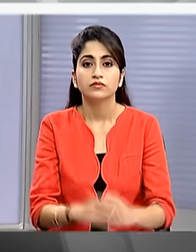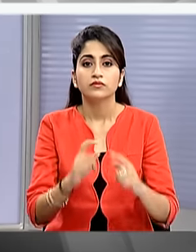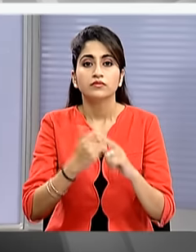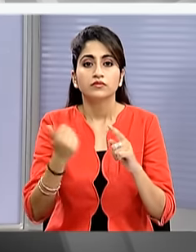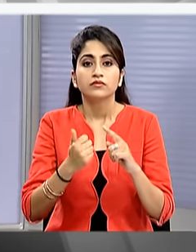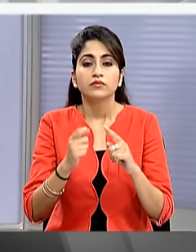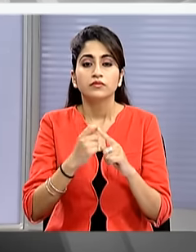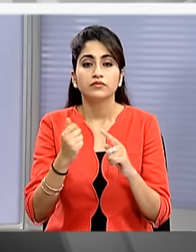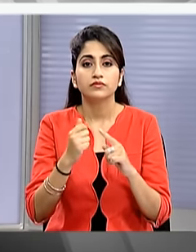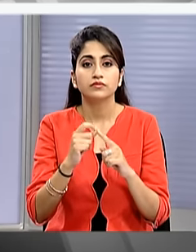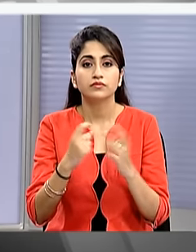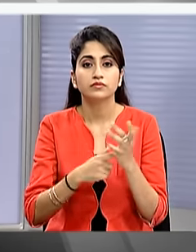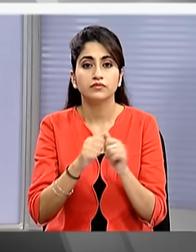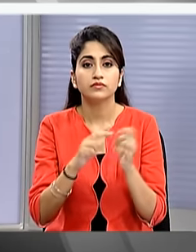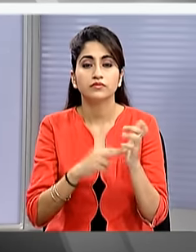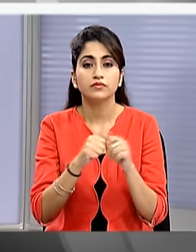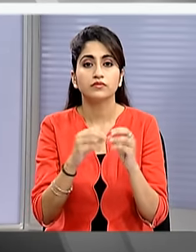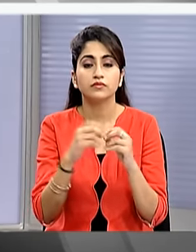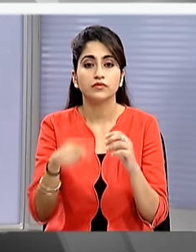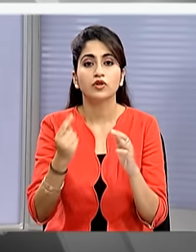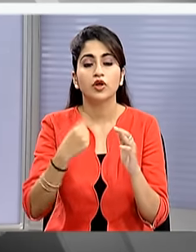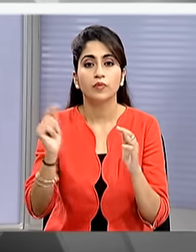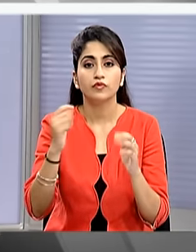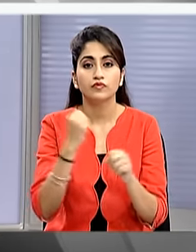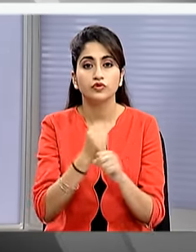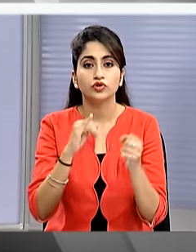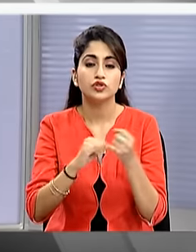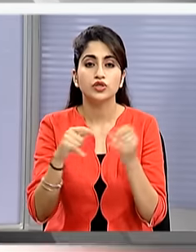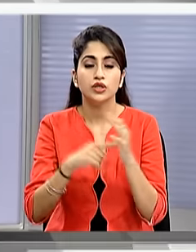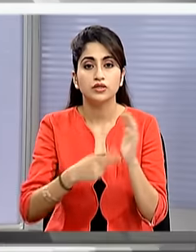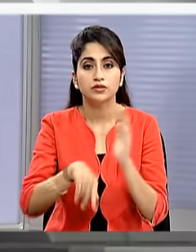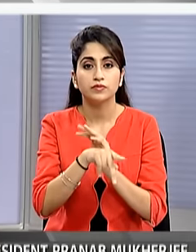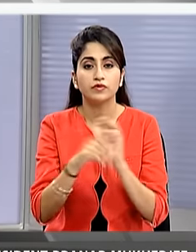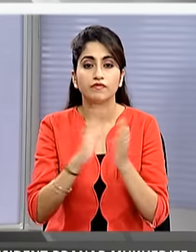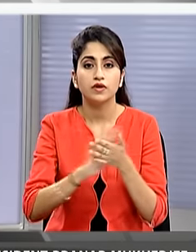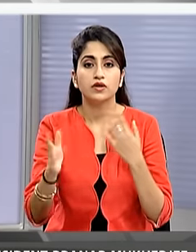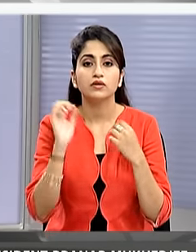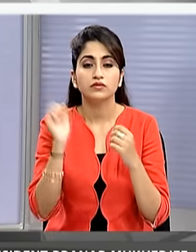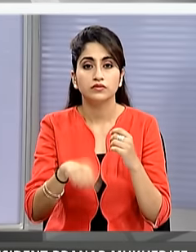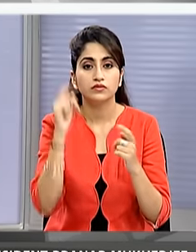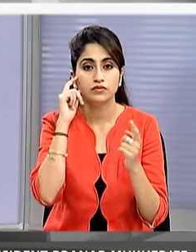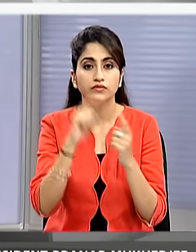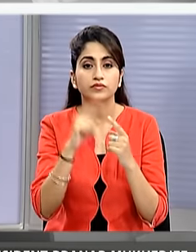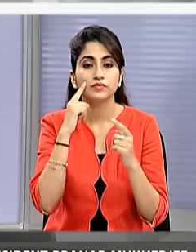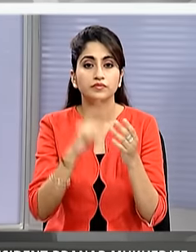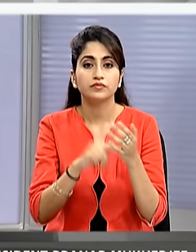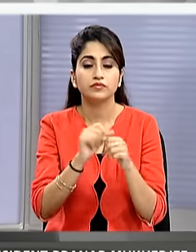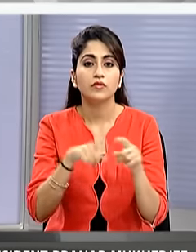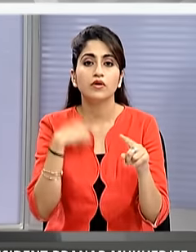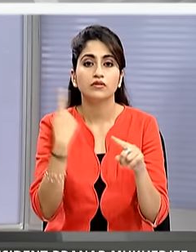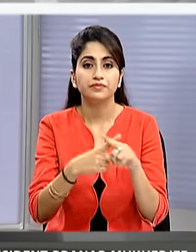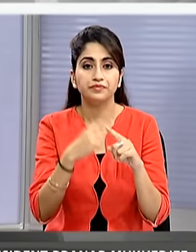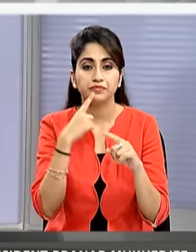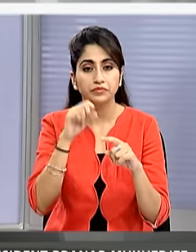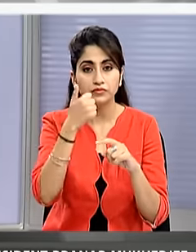President Pranab Mukherjee's assent to the historic 122nd Constitutional Amendment Bill on the GST is a major step towards rolling out